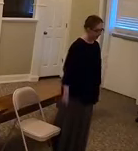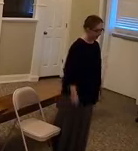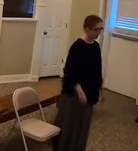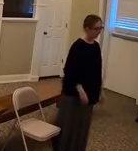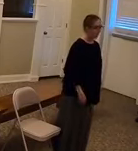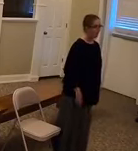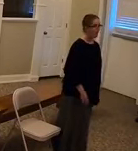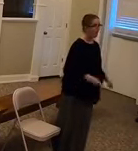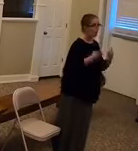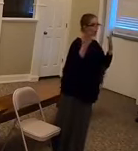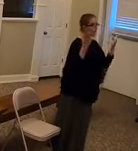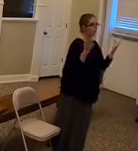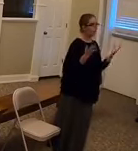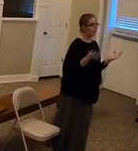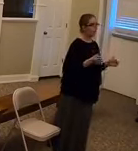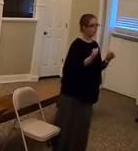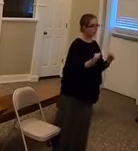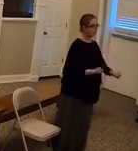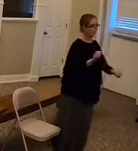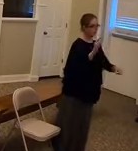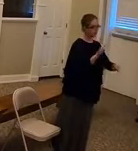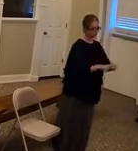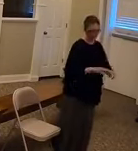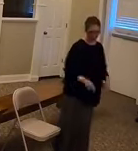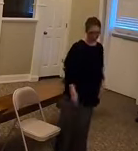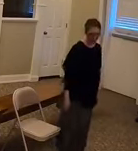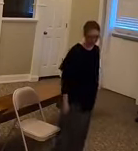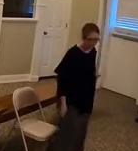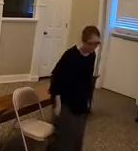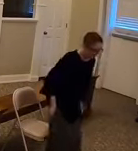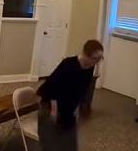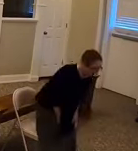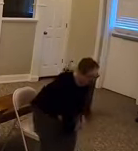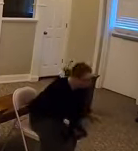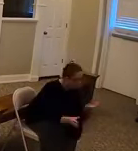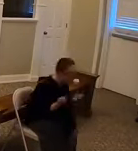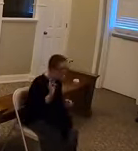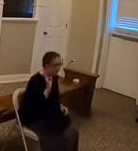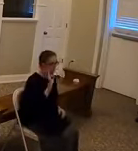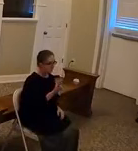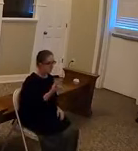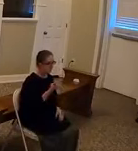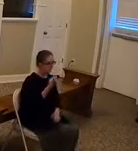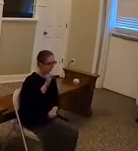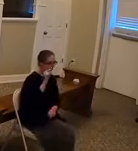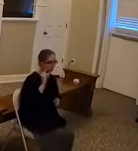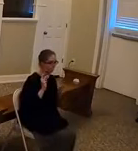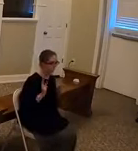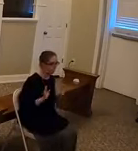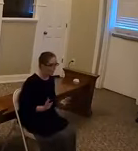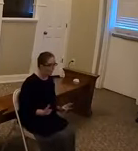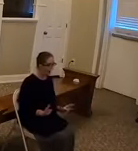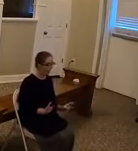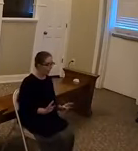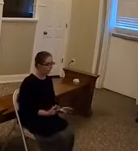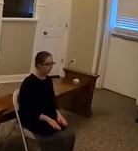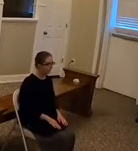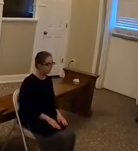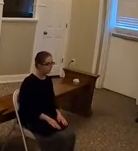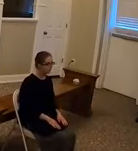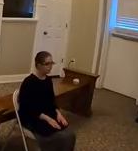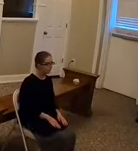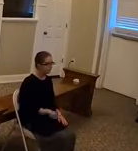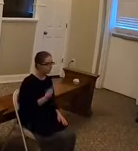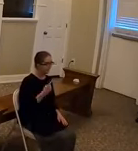name. Hallelujah. You can be seated. Want to preach just for a little while,